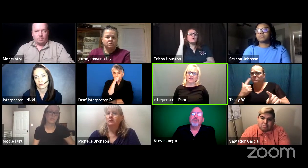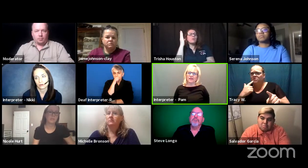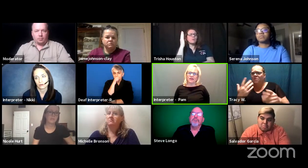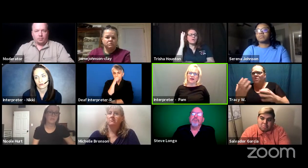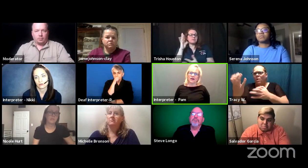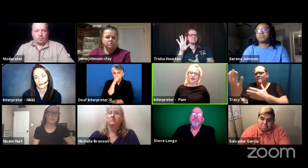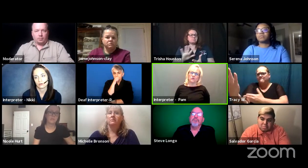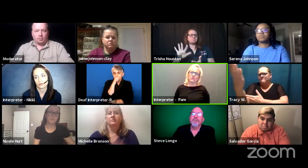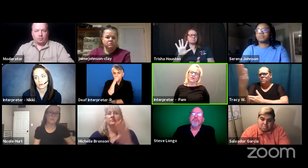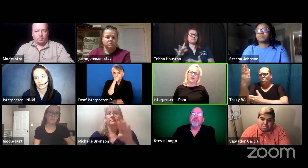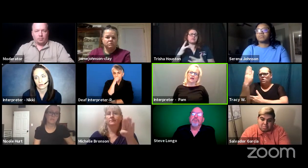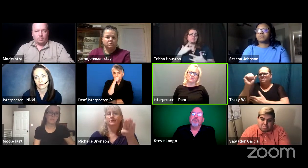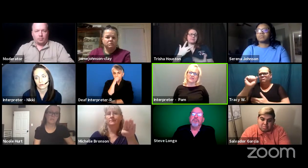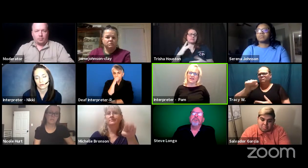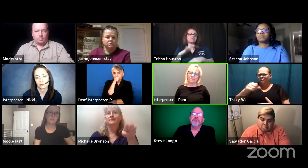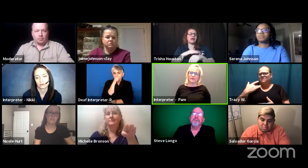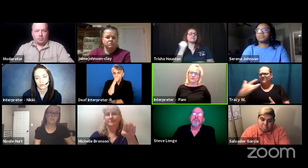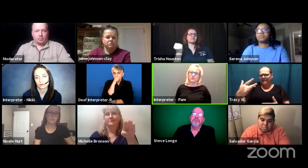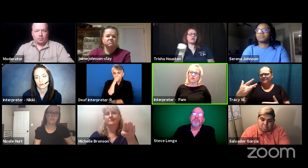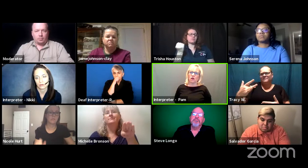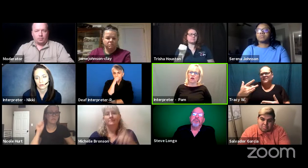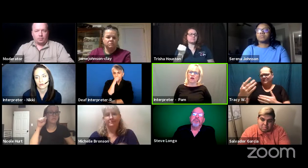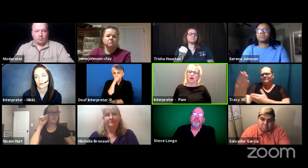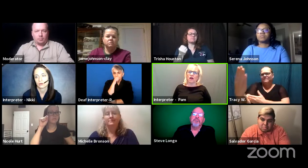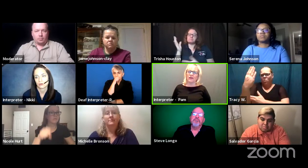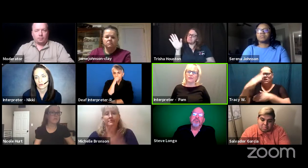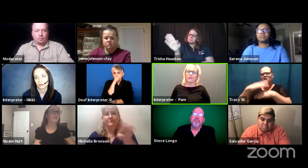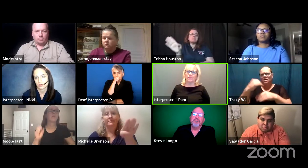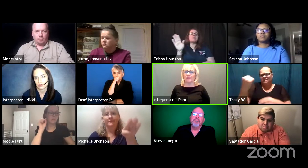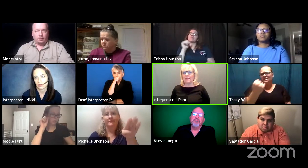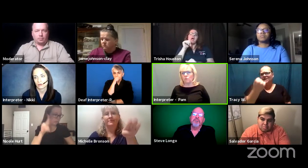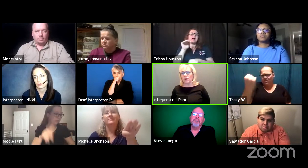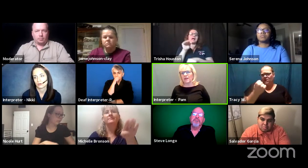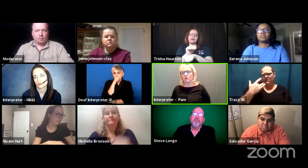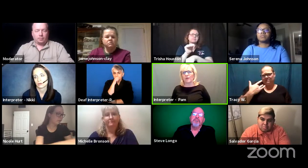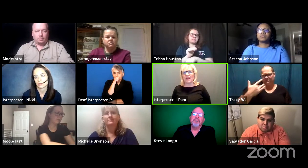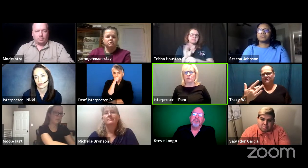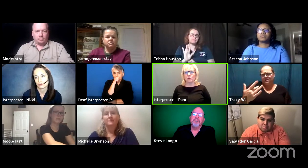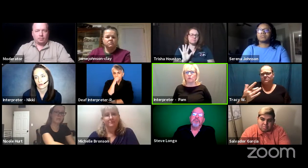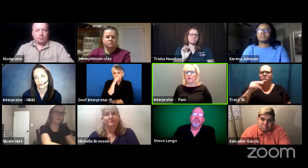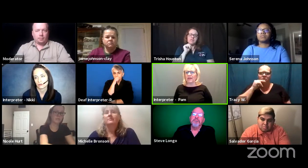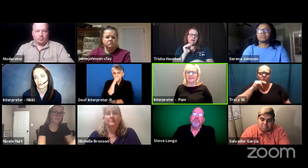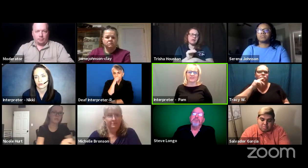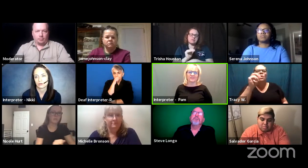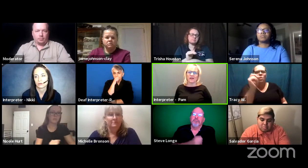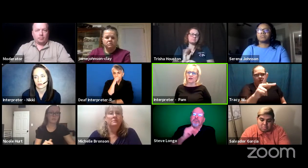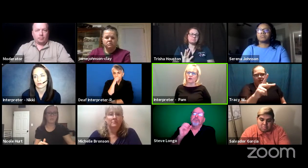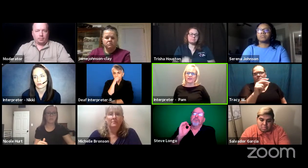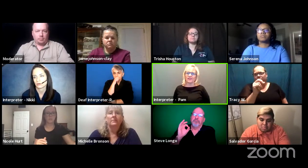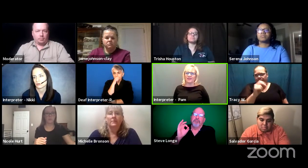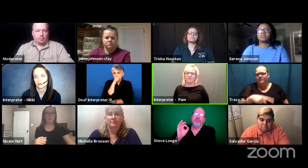Typically, community comments happens in late morning or around noon. It does not go into the